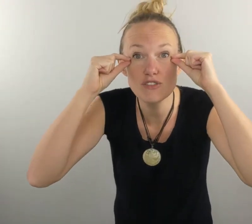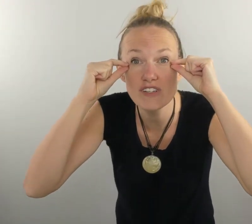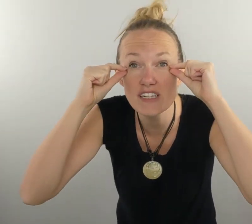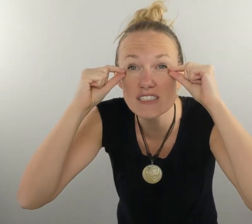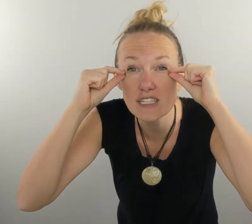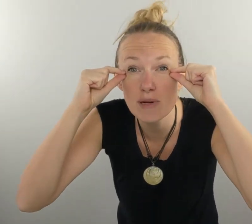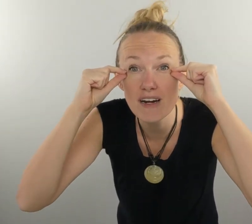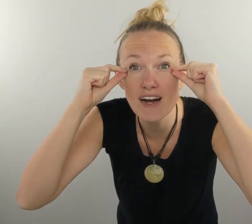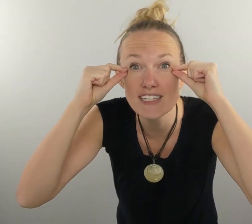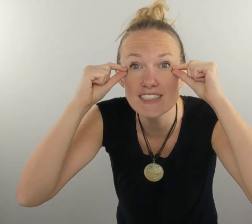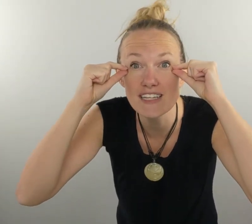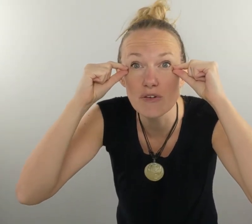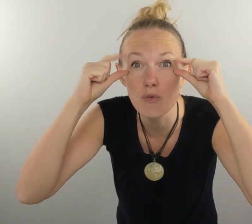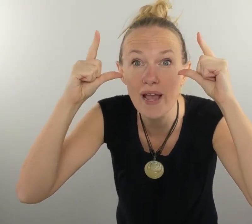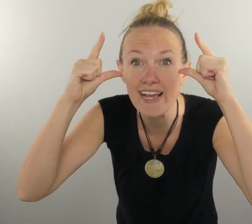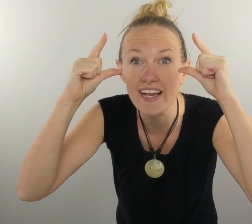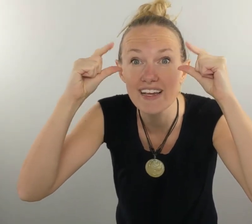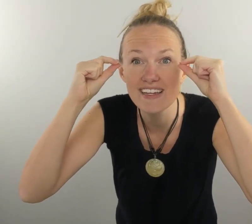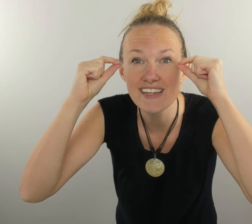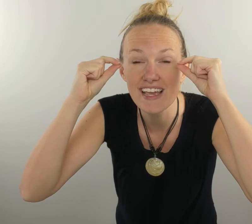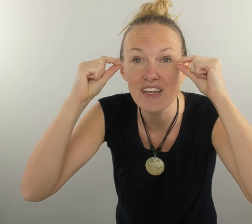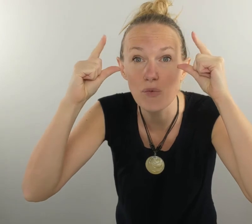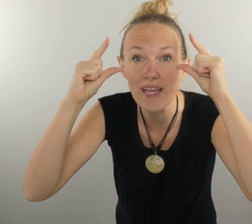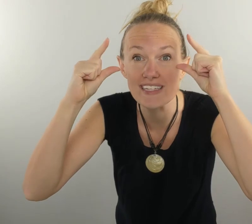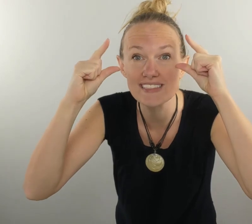fingers here by your eyes, and then wake. Okay? Wakes.